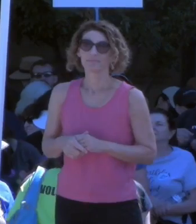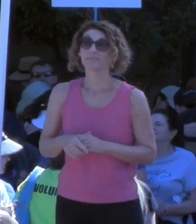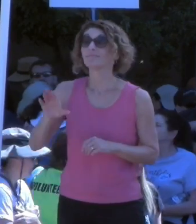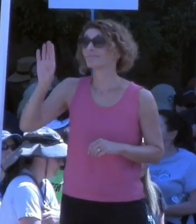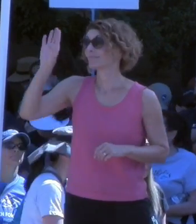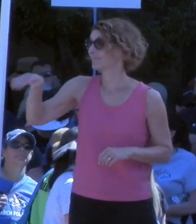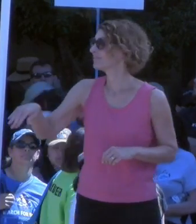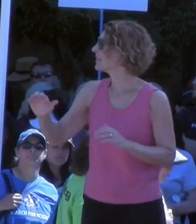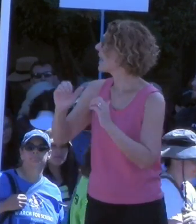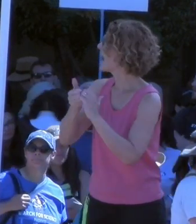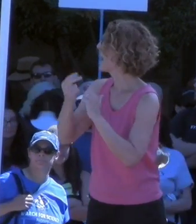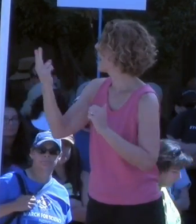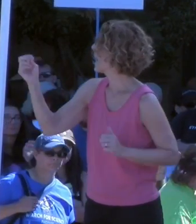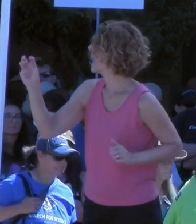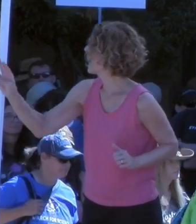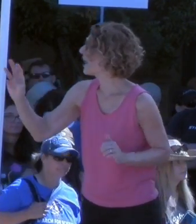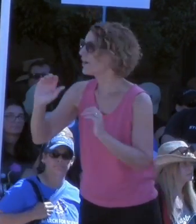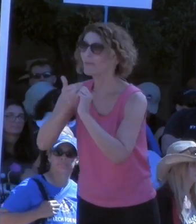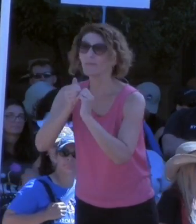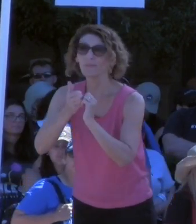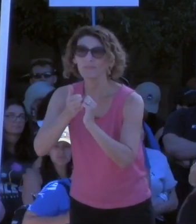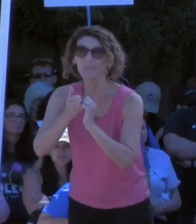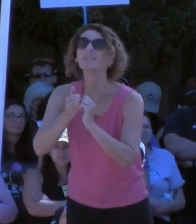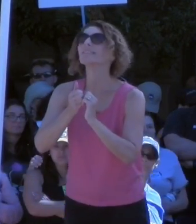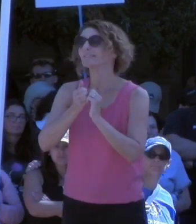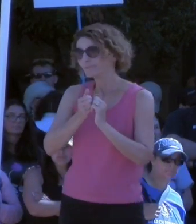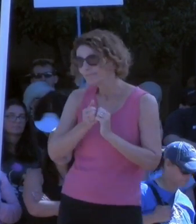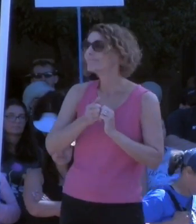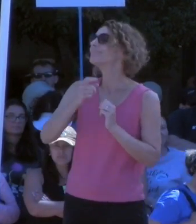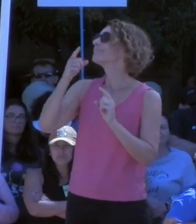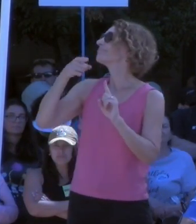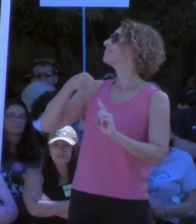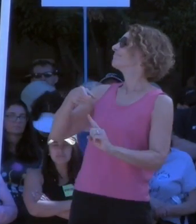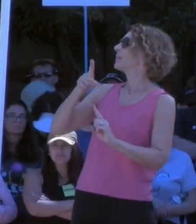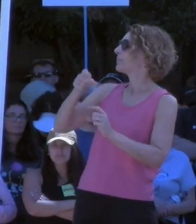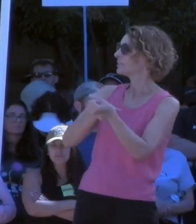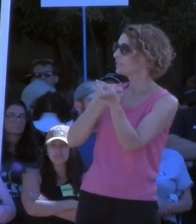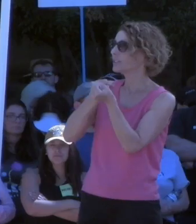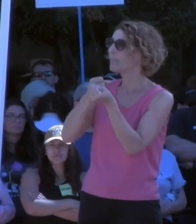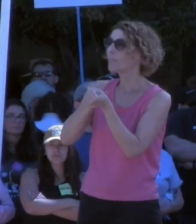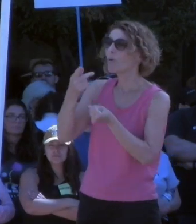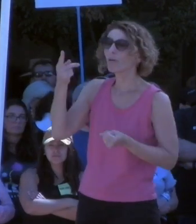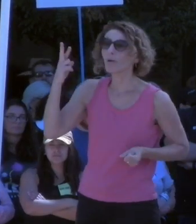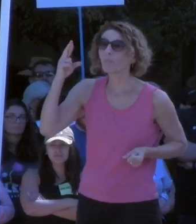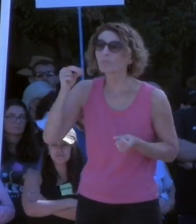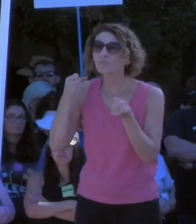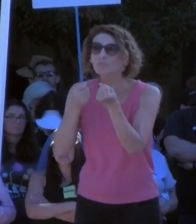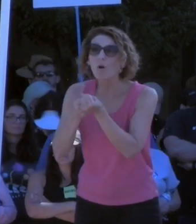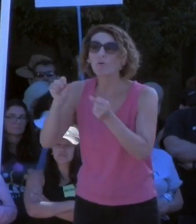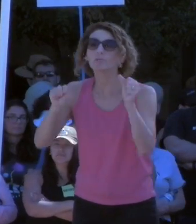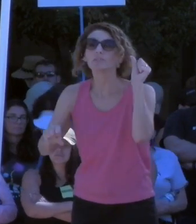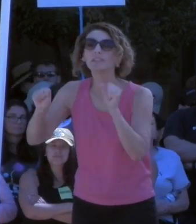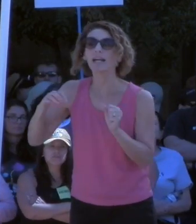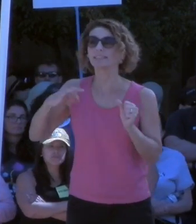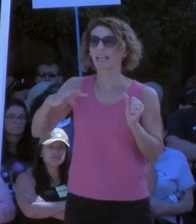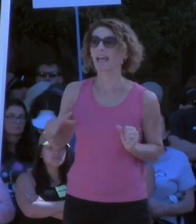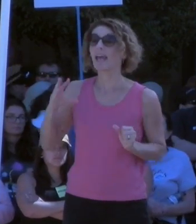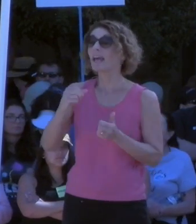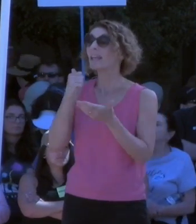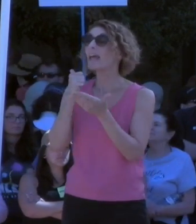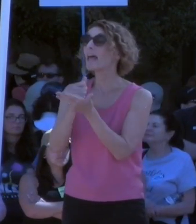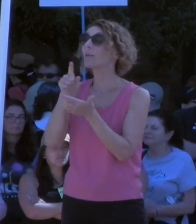Now, how do we do that? Ultimately, it comes down to supporting pro-science candidates and helping to defeat anti-science